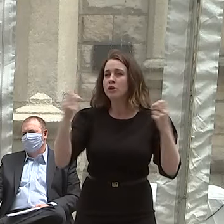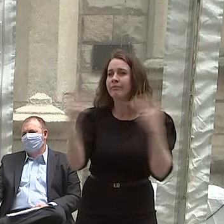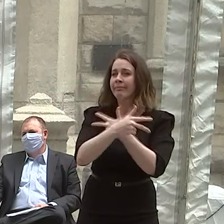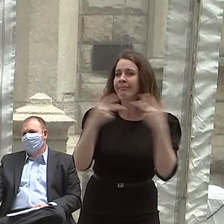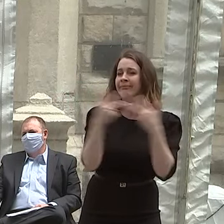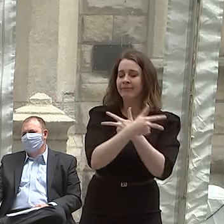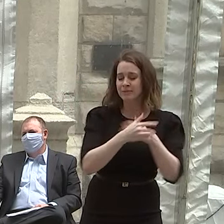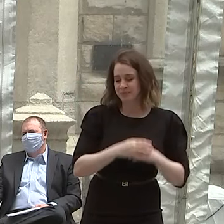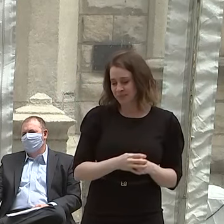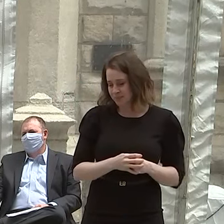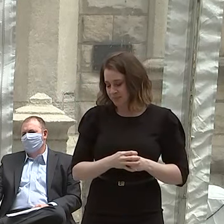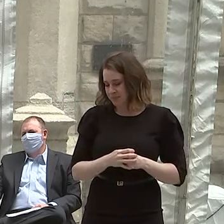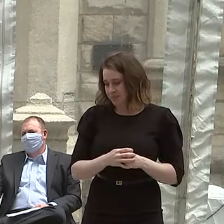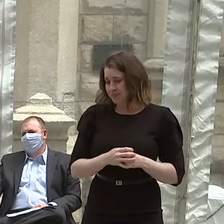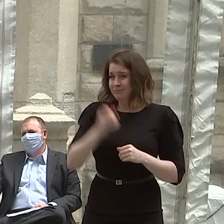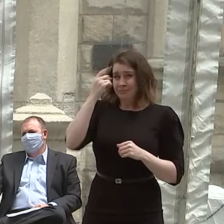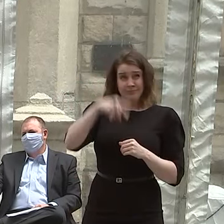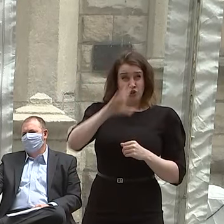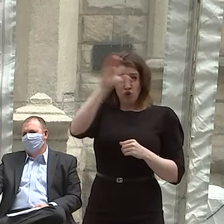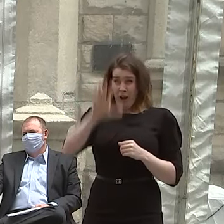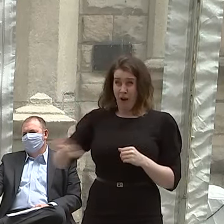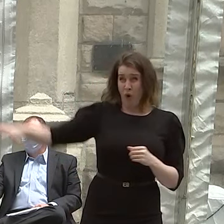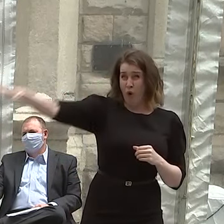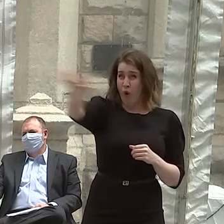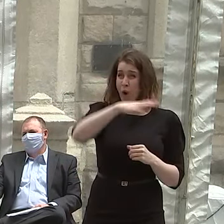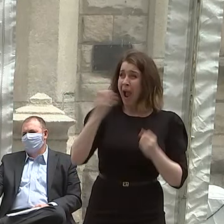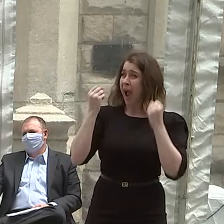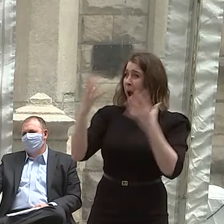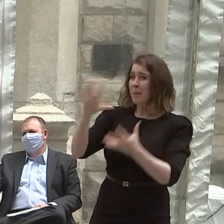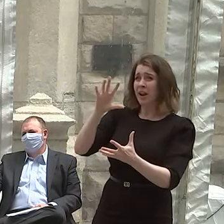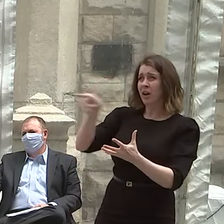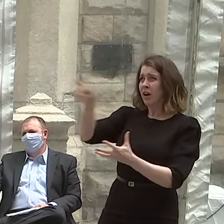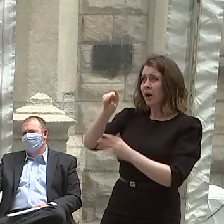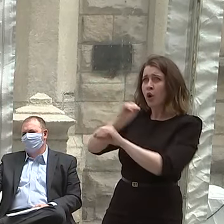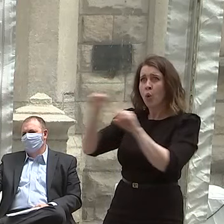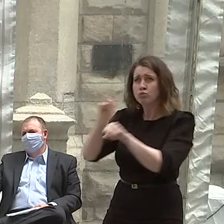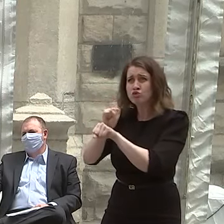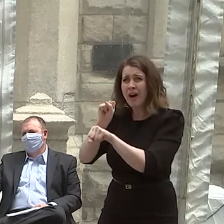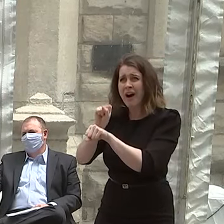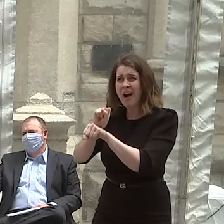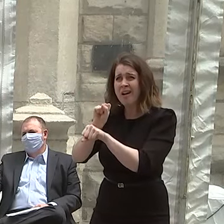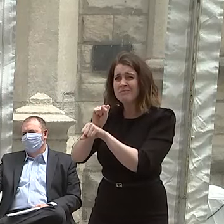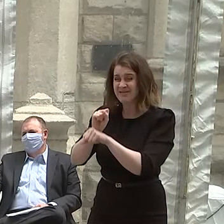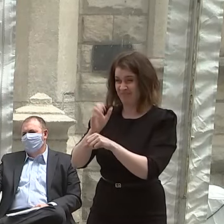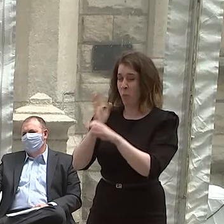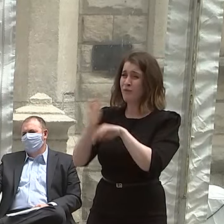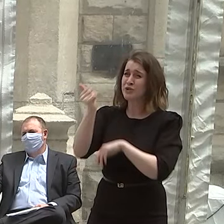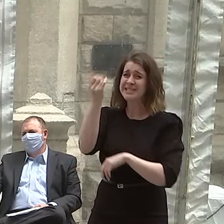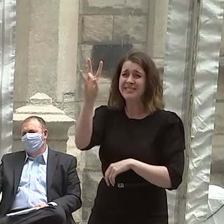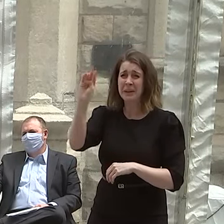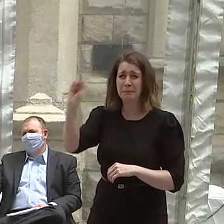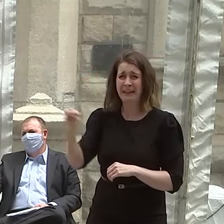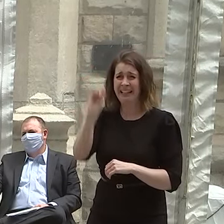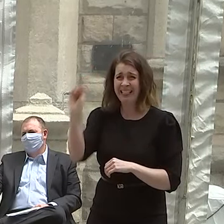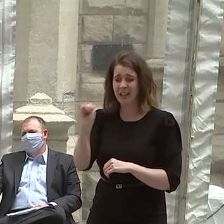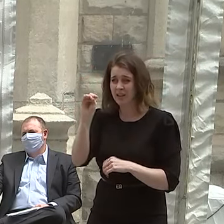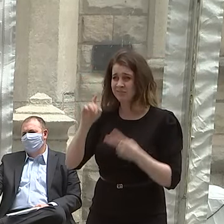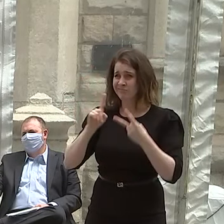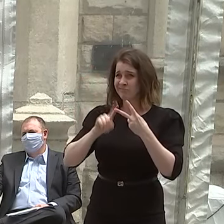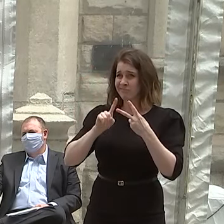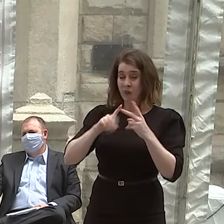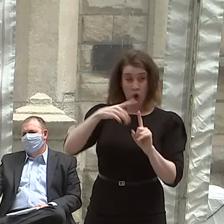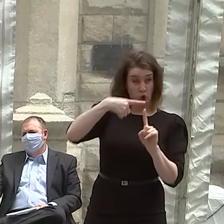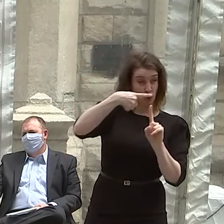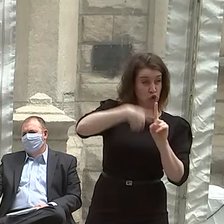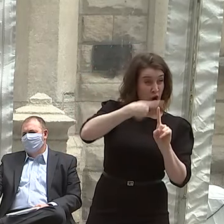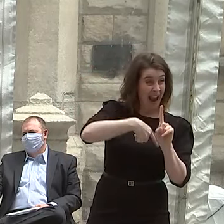Across our city, the numbers of the unemployed have reached a staggering 17 million, and non-payments for rent